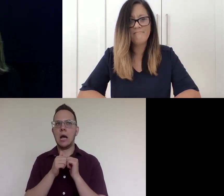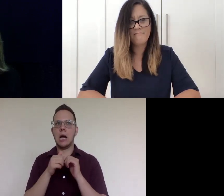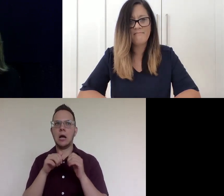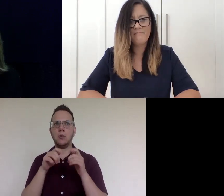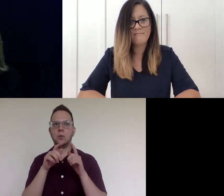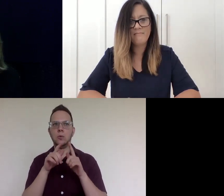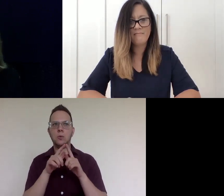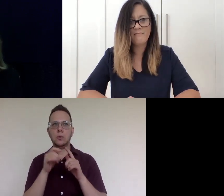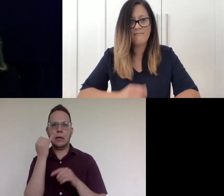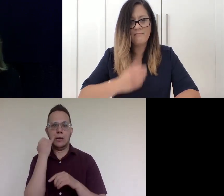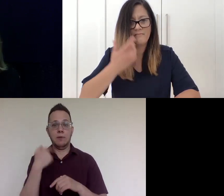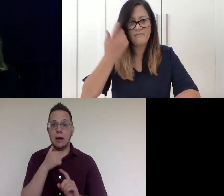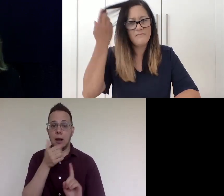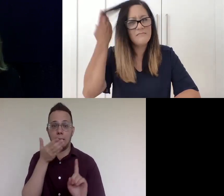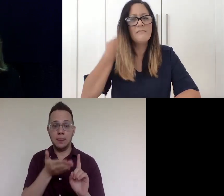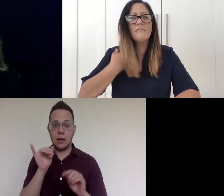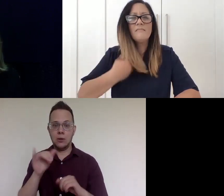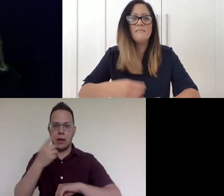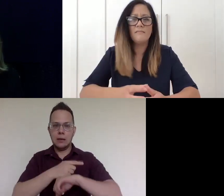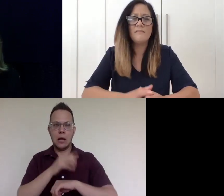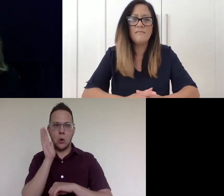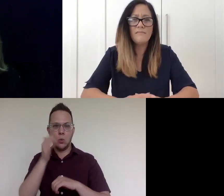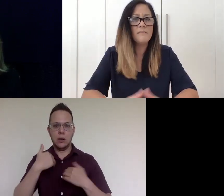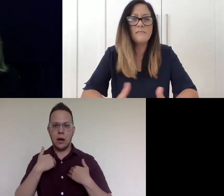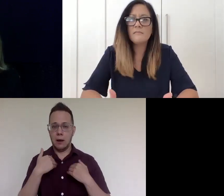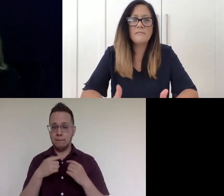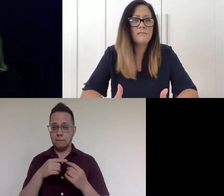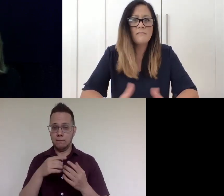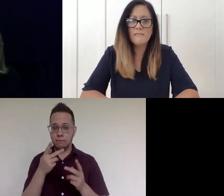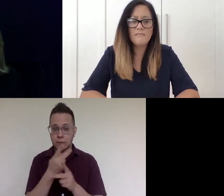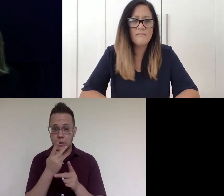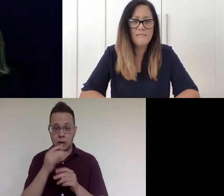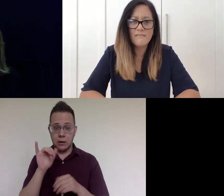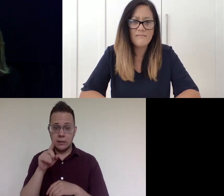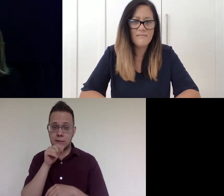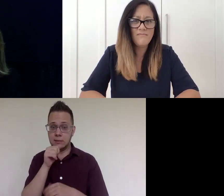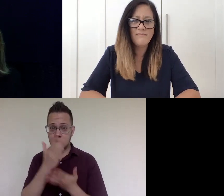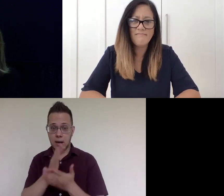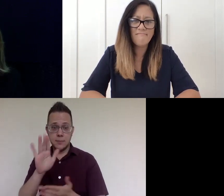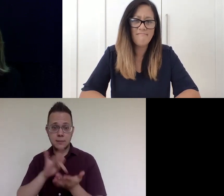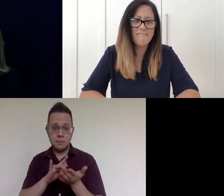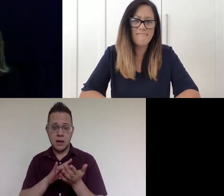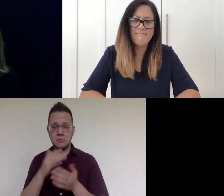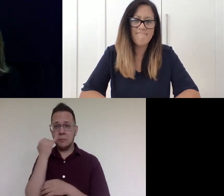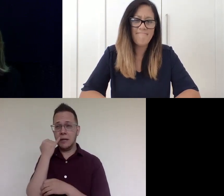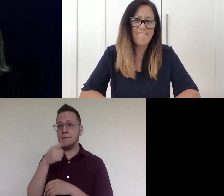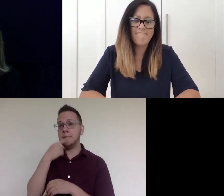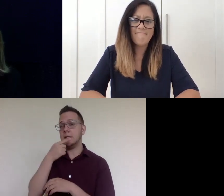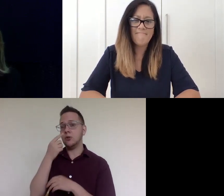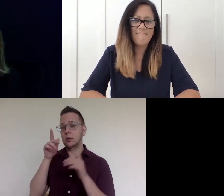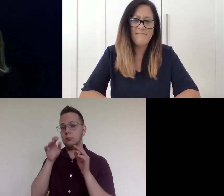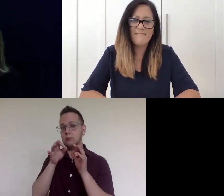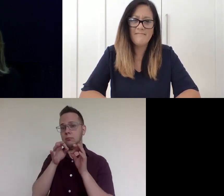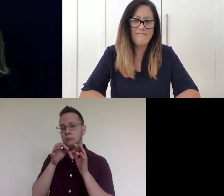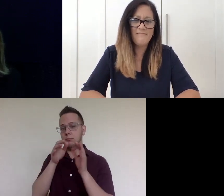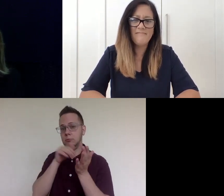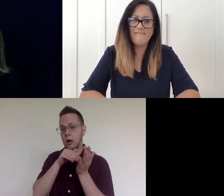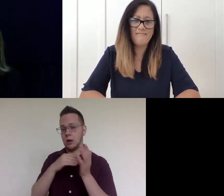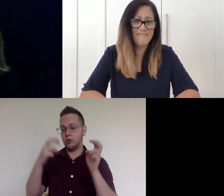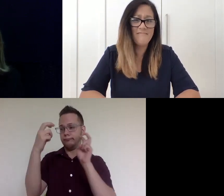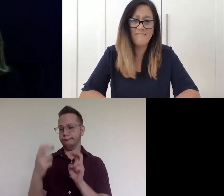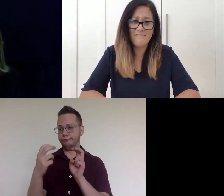especially HIV, if I hadn't been there that day, that person might have misunderstood the